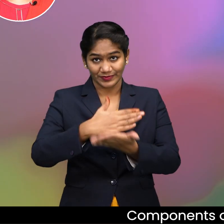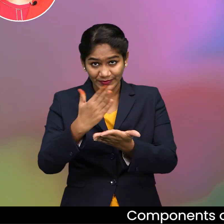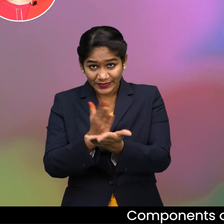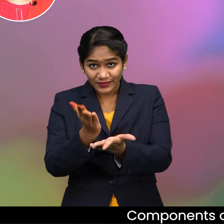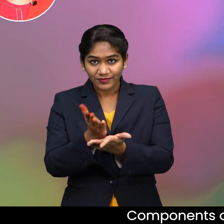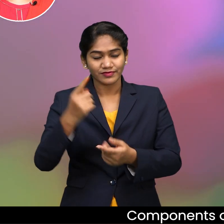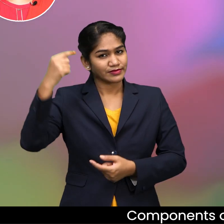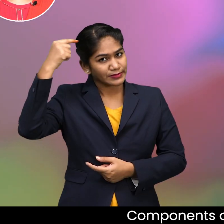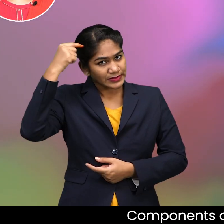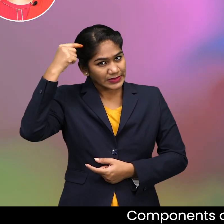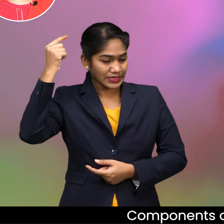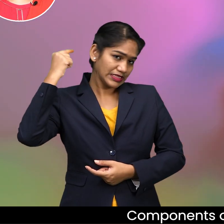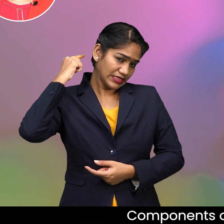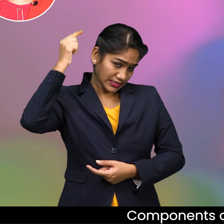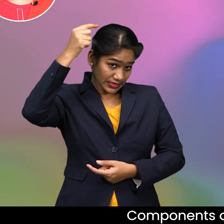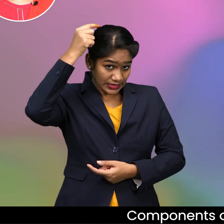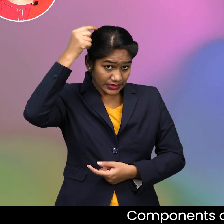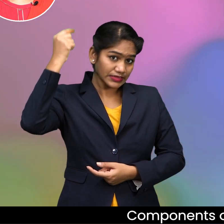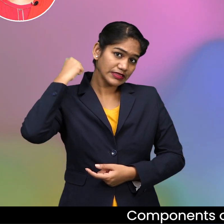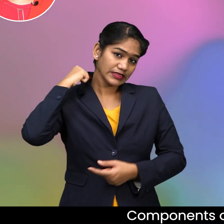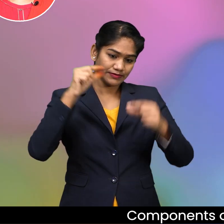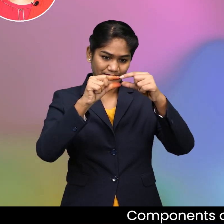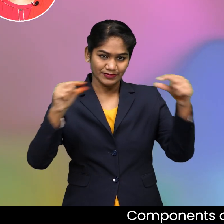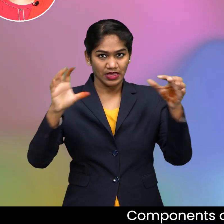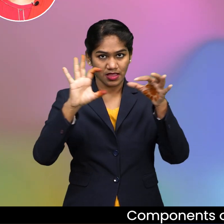components of the nervous system,